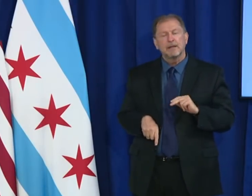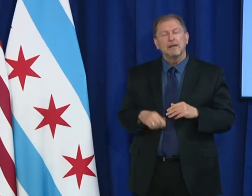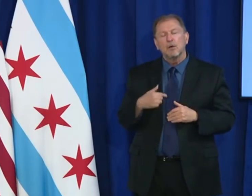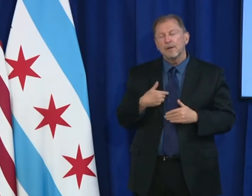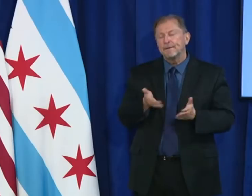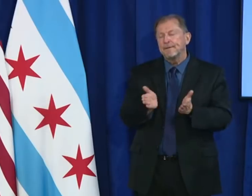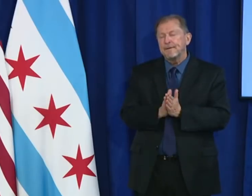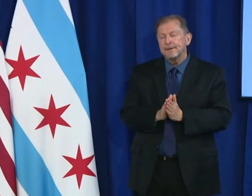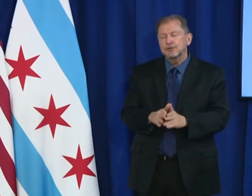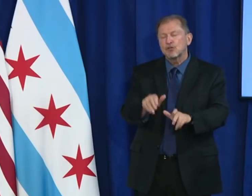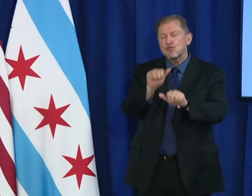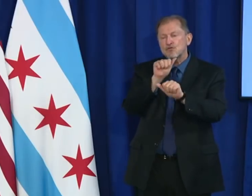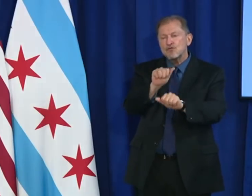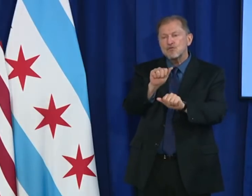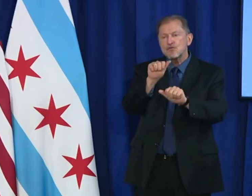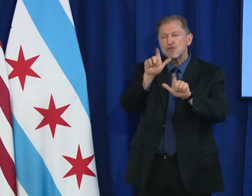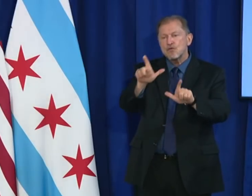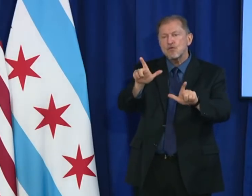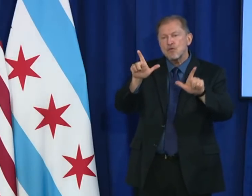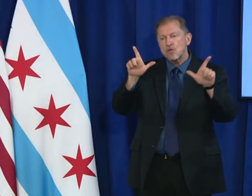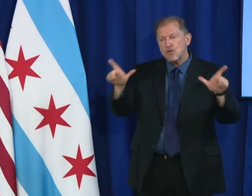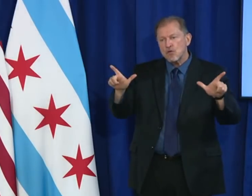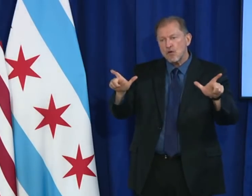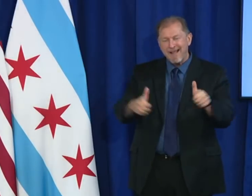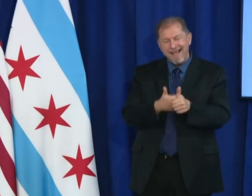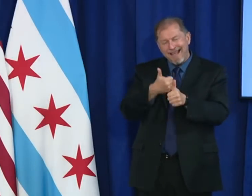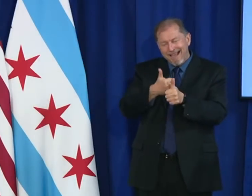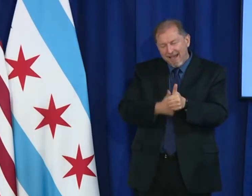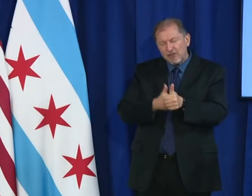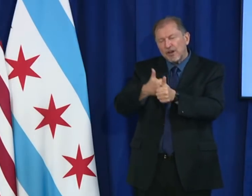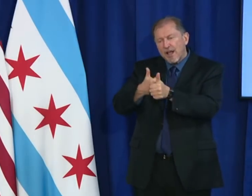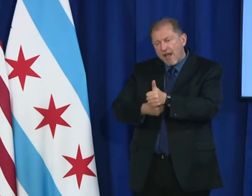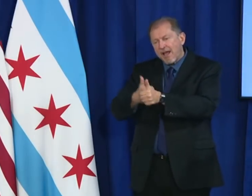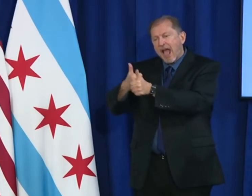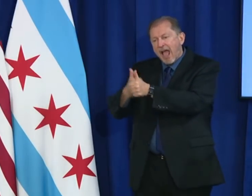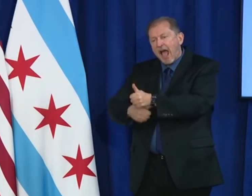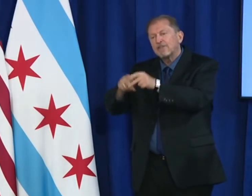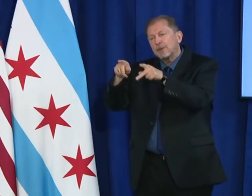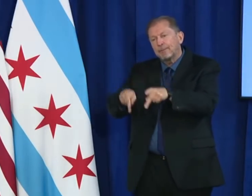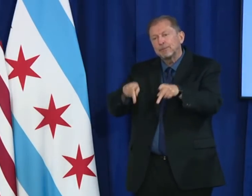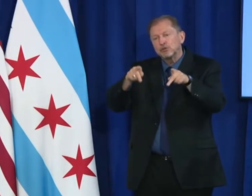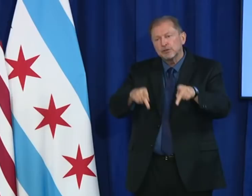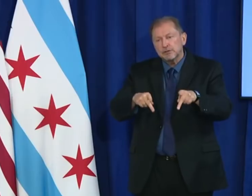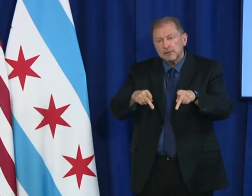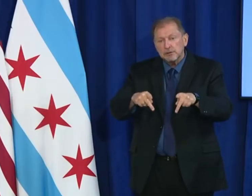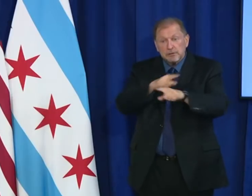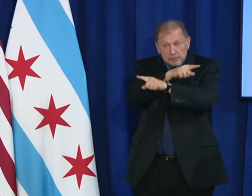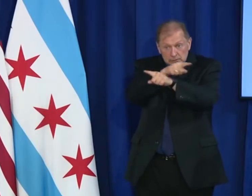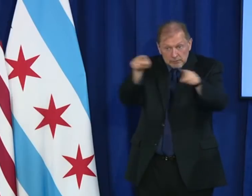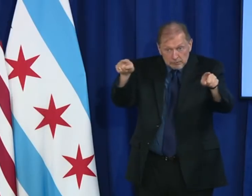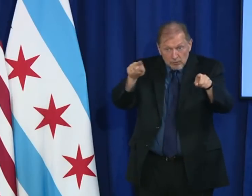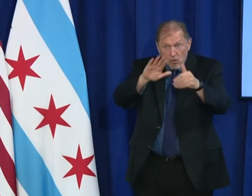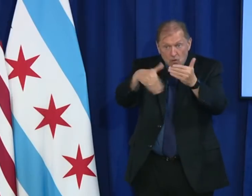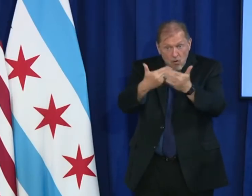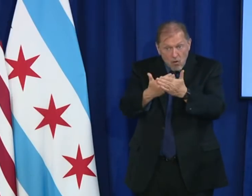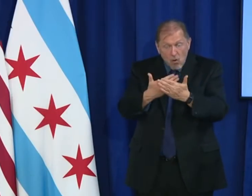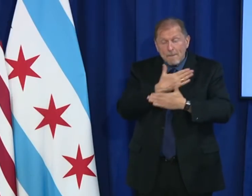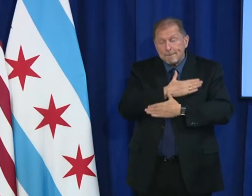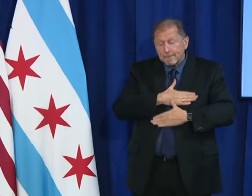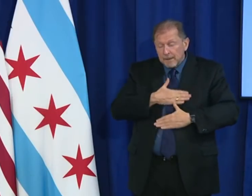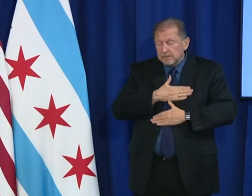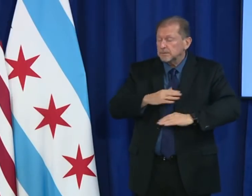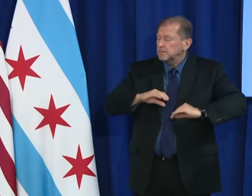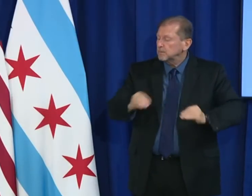everybody is not to travel and to have a different and probably virtual